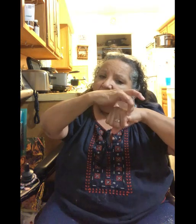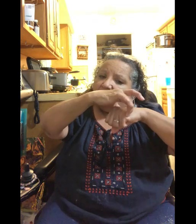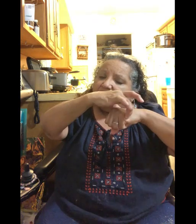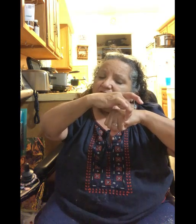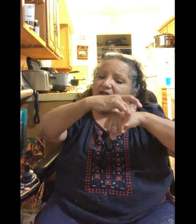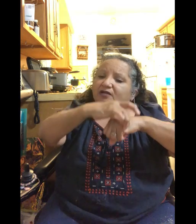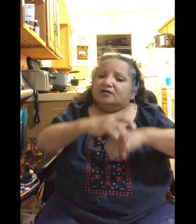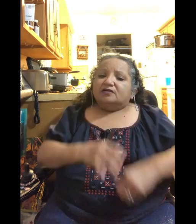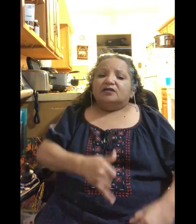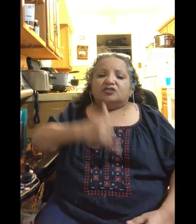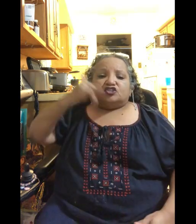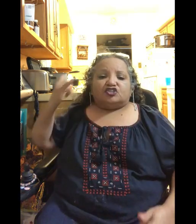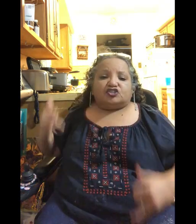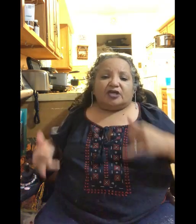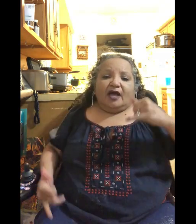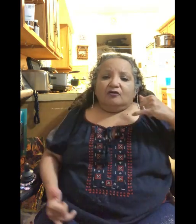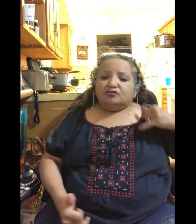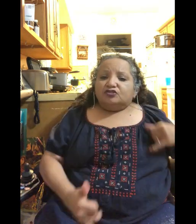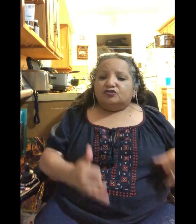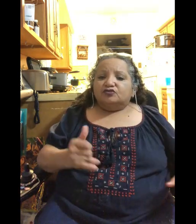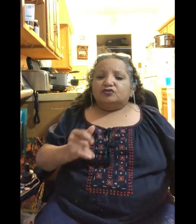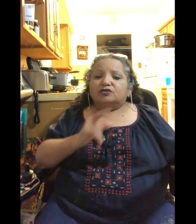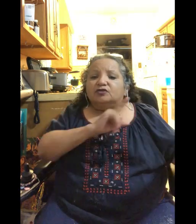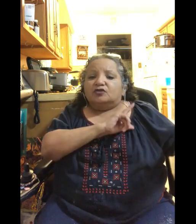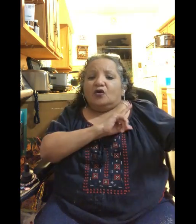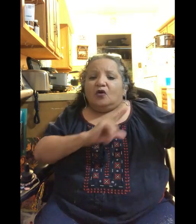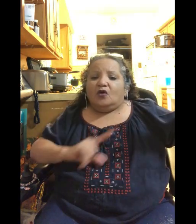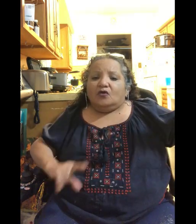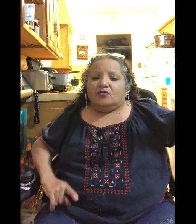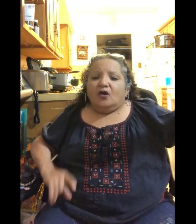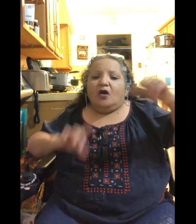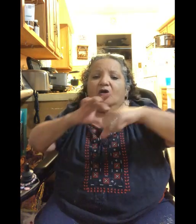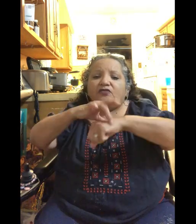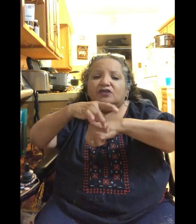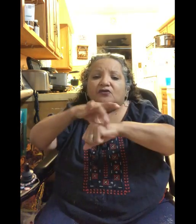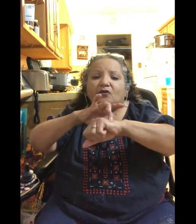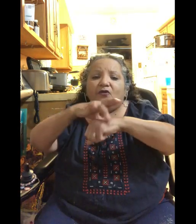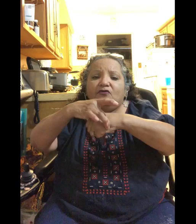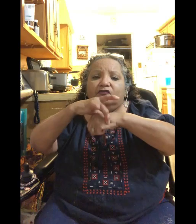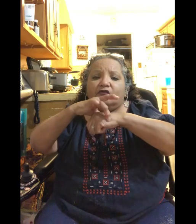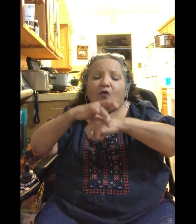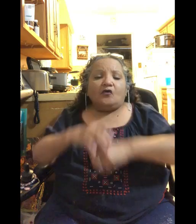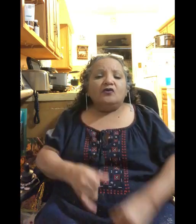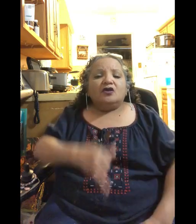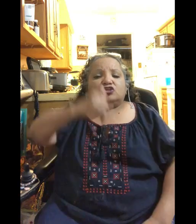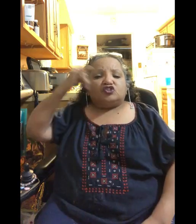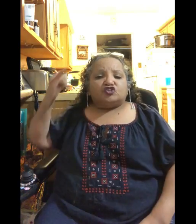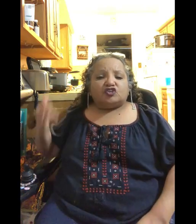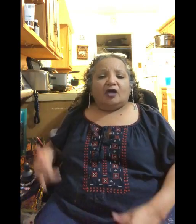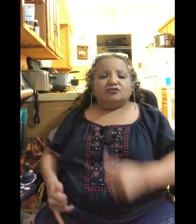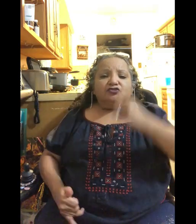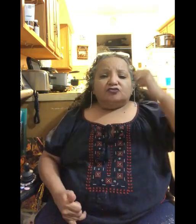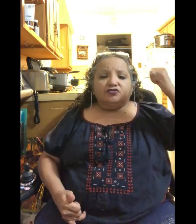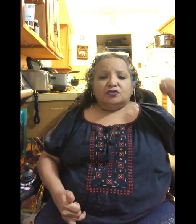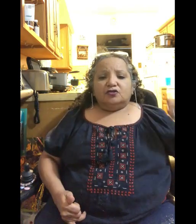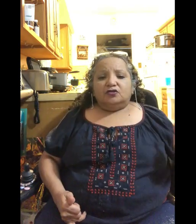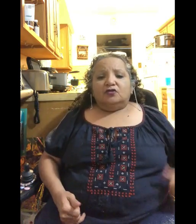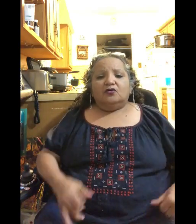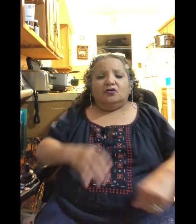Earth. Shout to the Lord, all the earth. Or shout to the